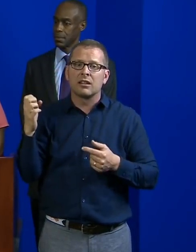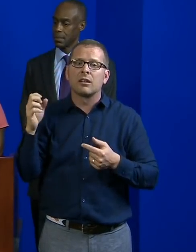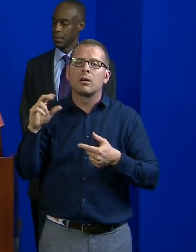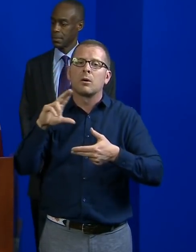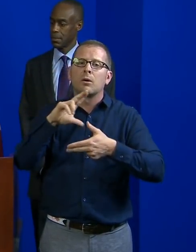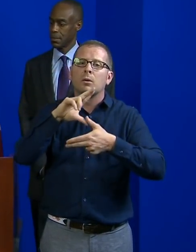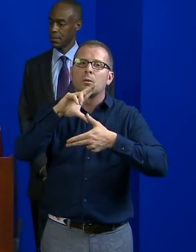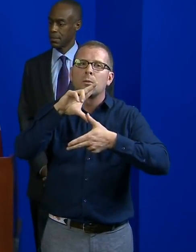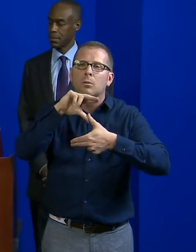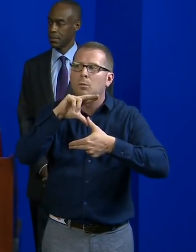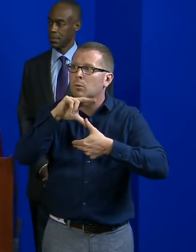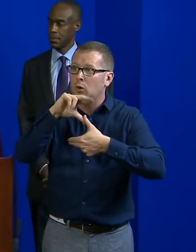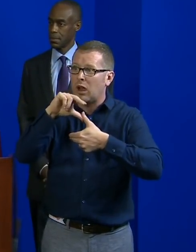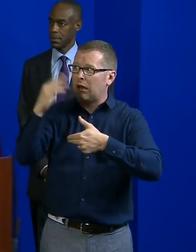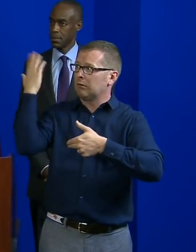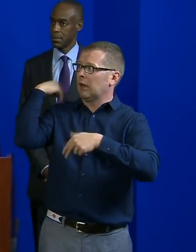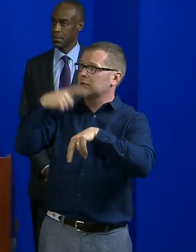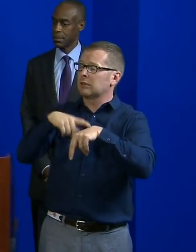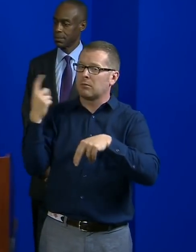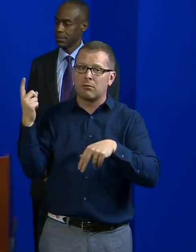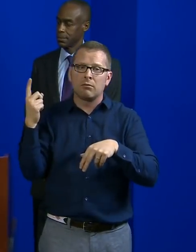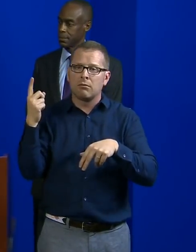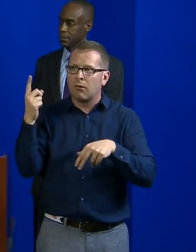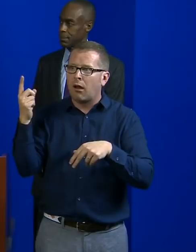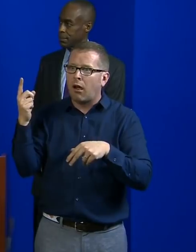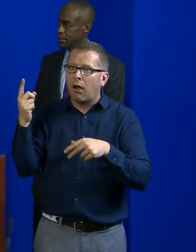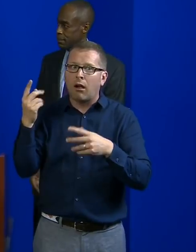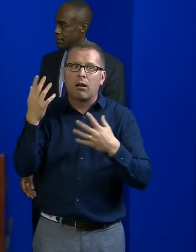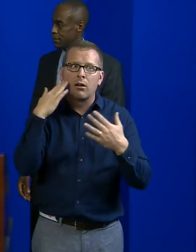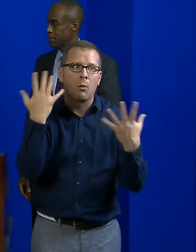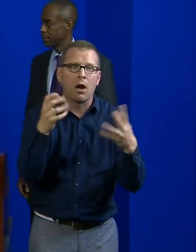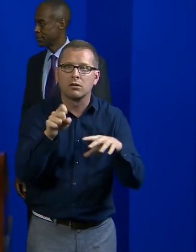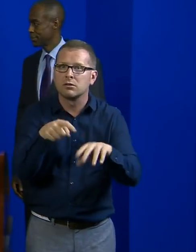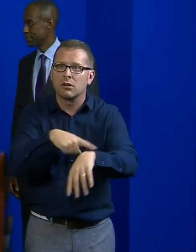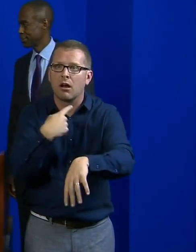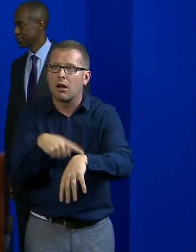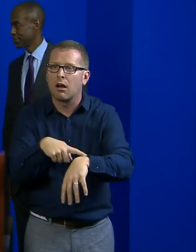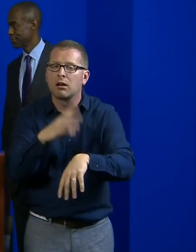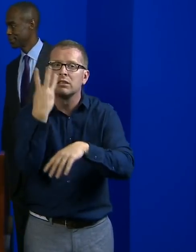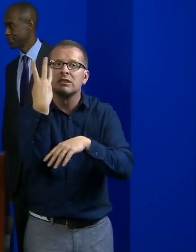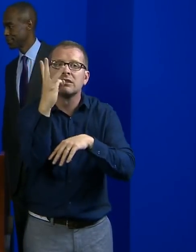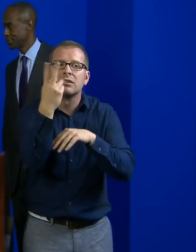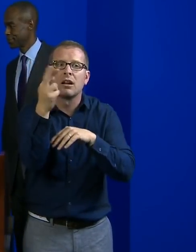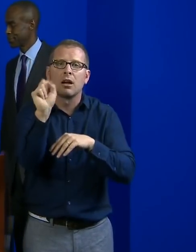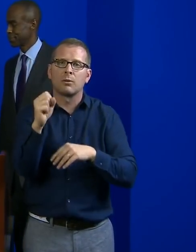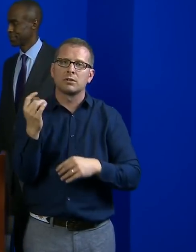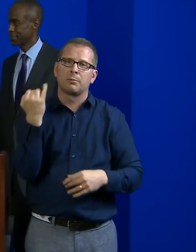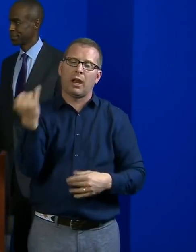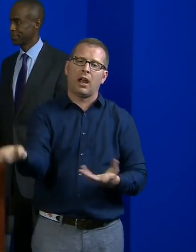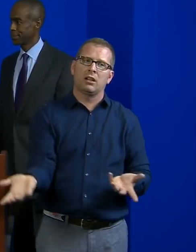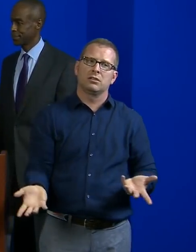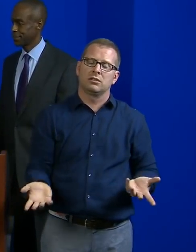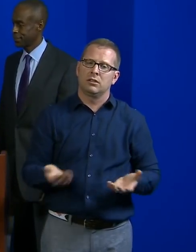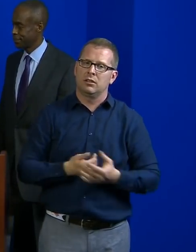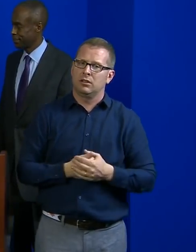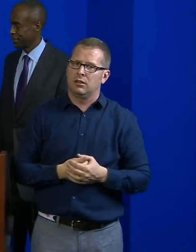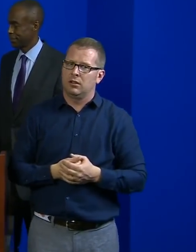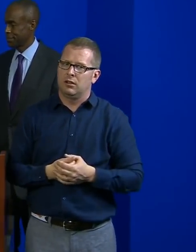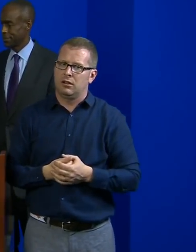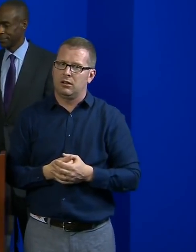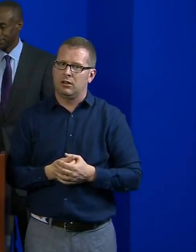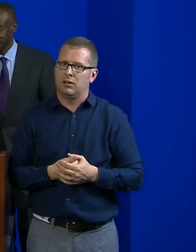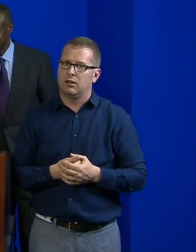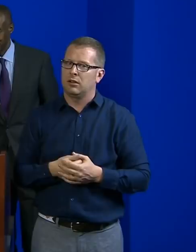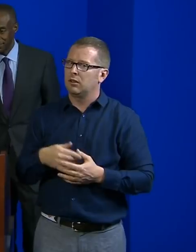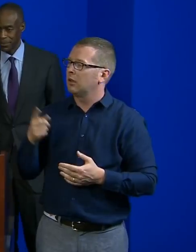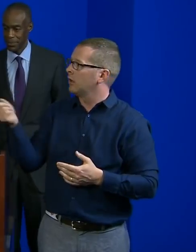Thank you. At this time, I'm going to invite Miguel Ascarons to come up, and he will do the Spanish interpretation and give you some extra information.